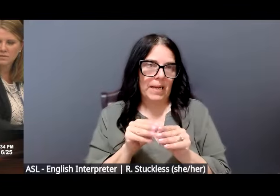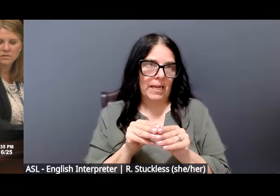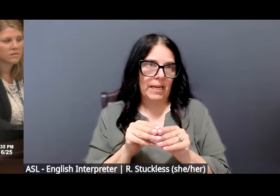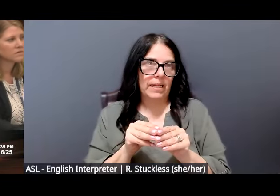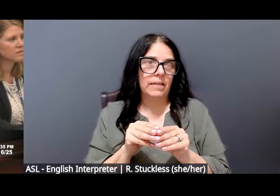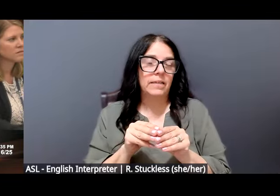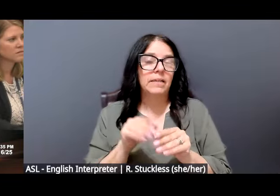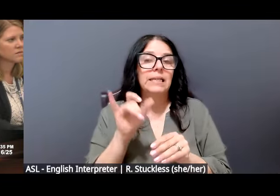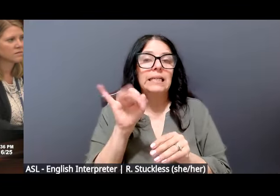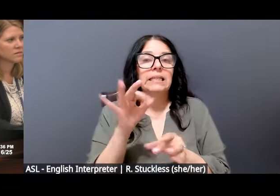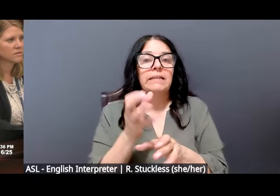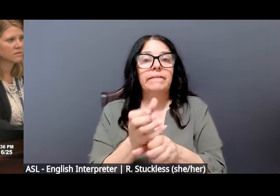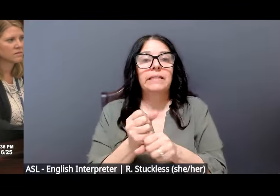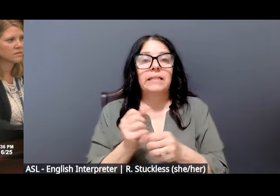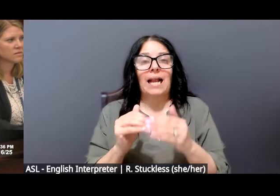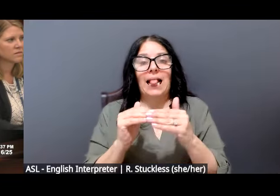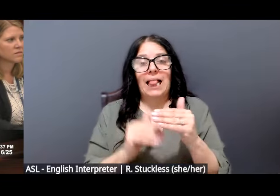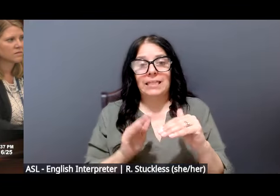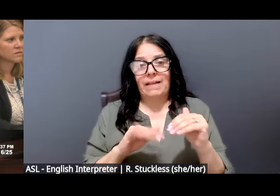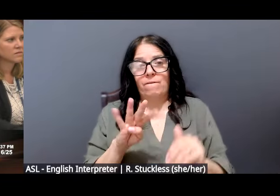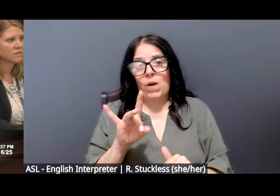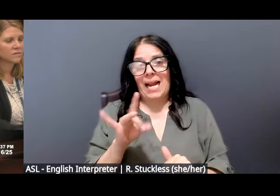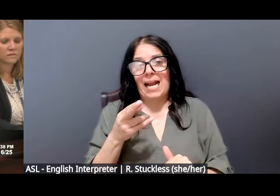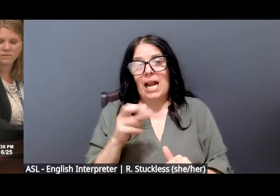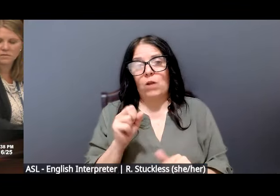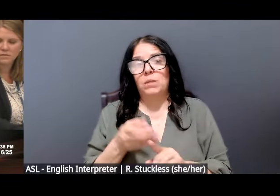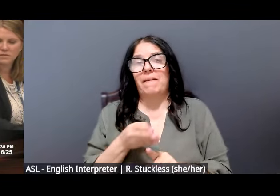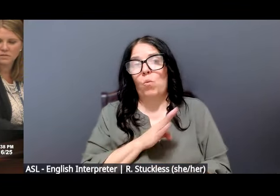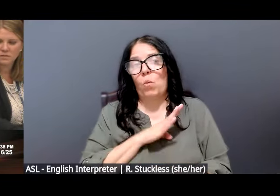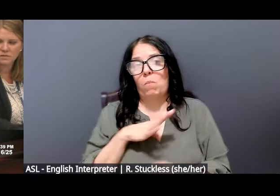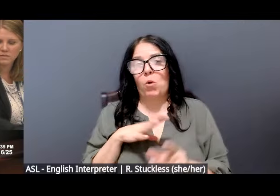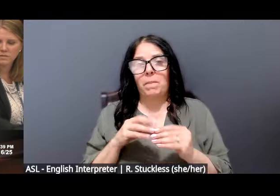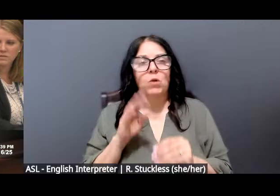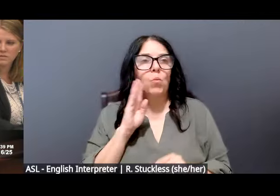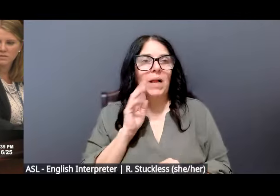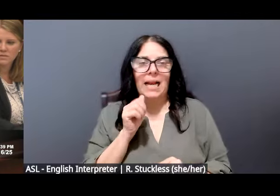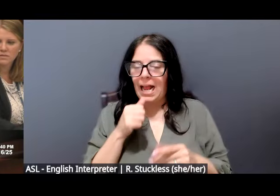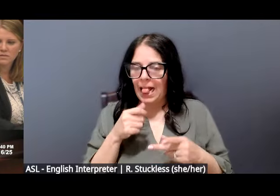than 48 hours before the board meeting will not be allowed to be considered.